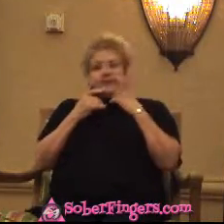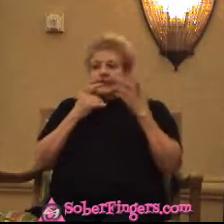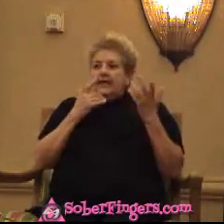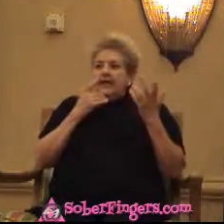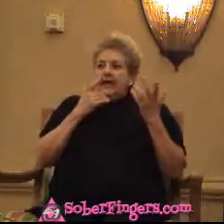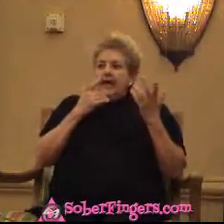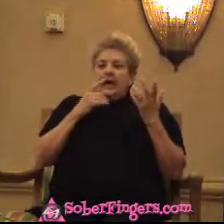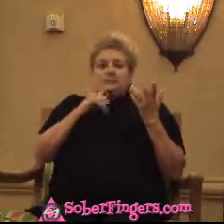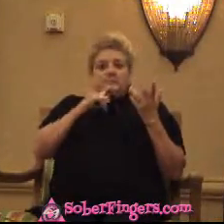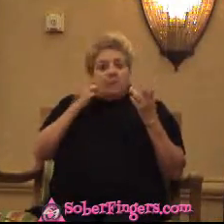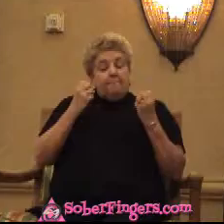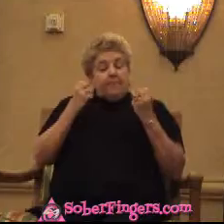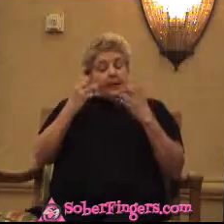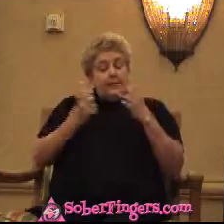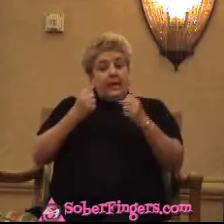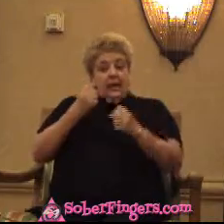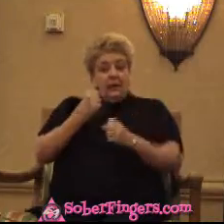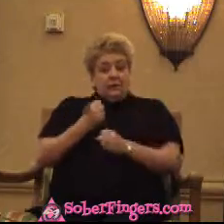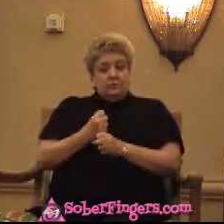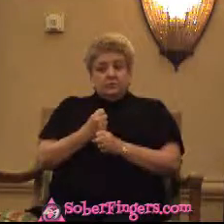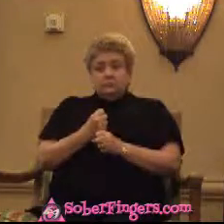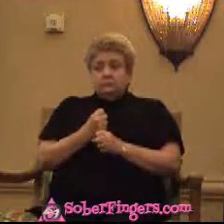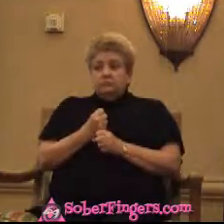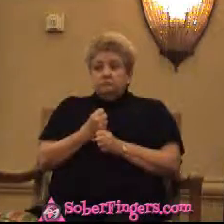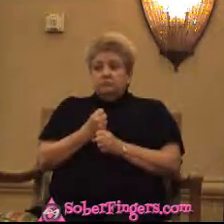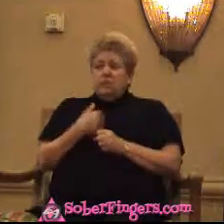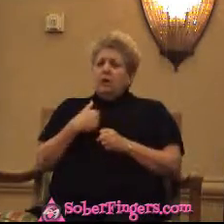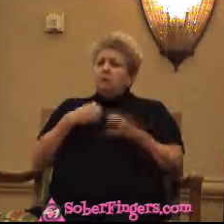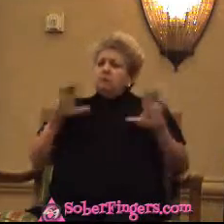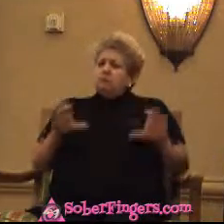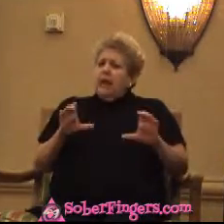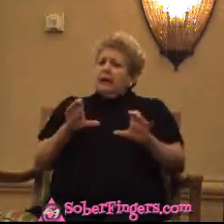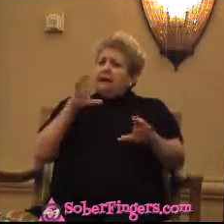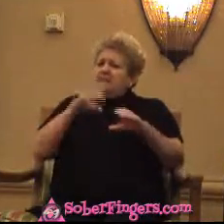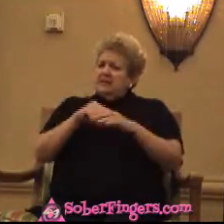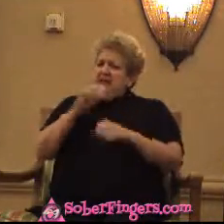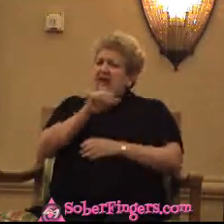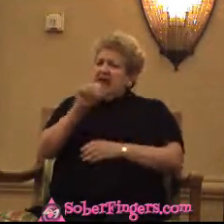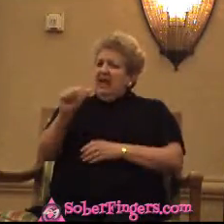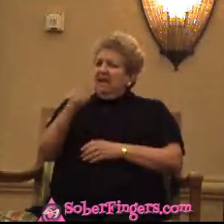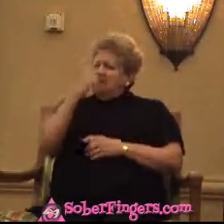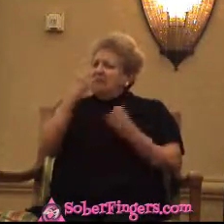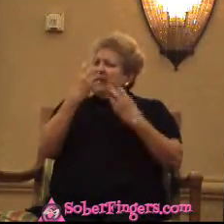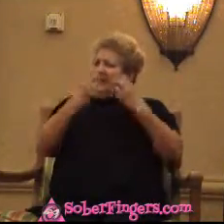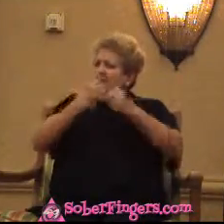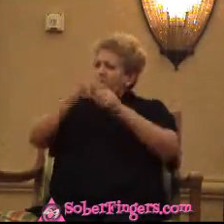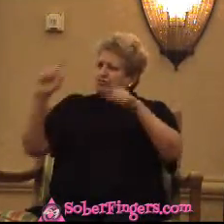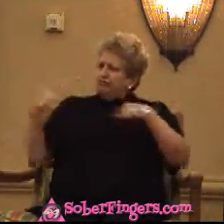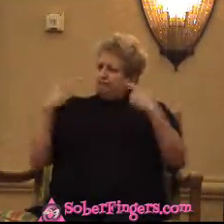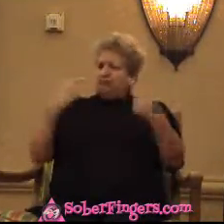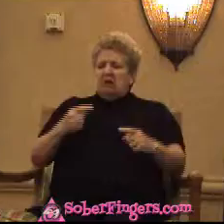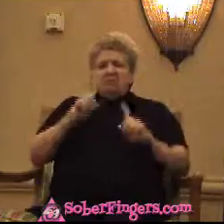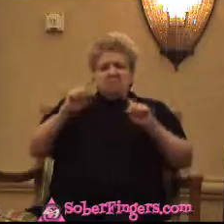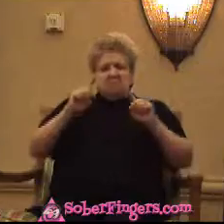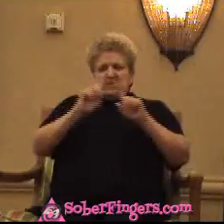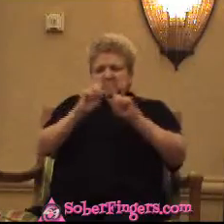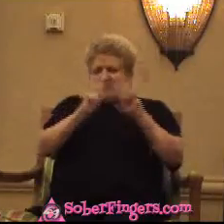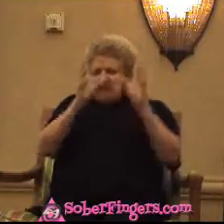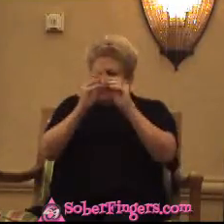so many years I hear speaking, I've been a very active member of Alcoholics Anonymous for a long time, and I've gone to a lot of conferences, heard a lot of speakers, I've heard a lot